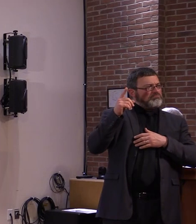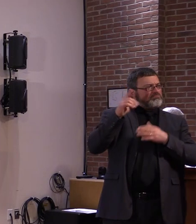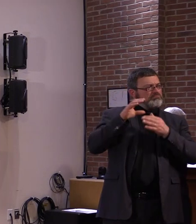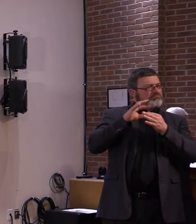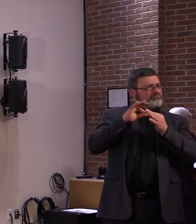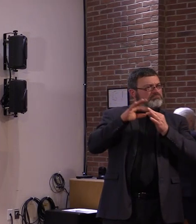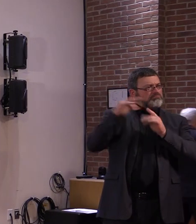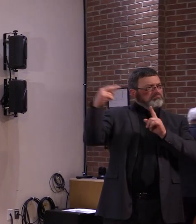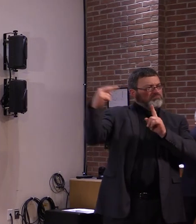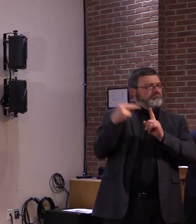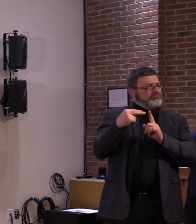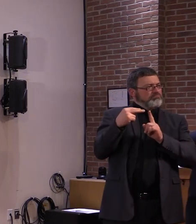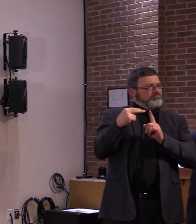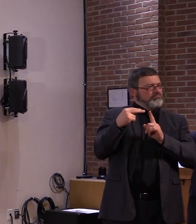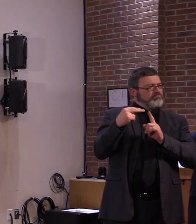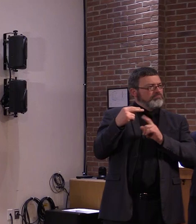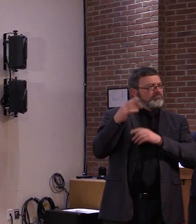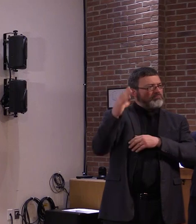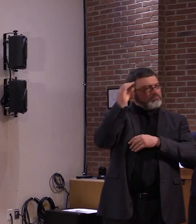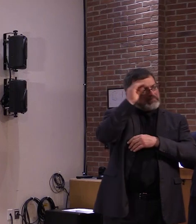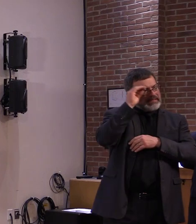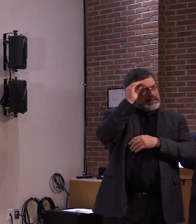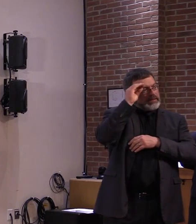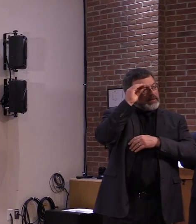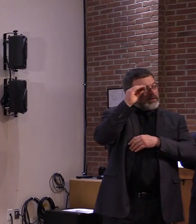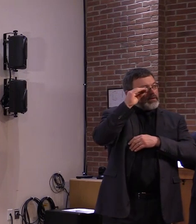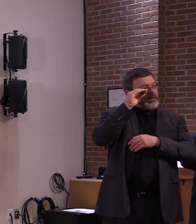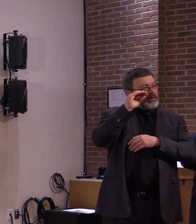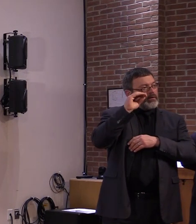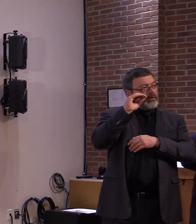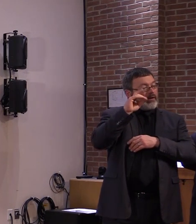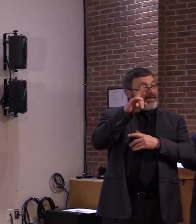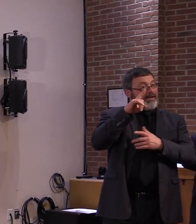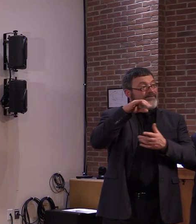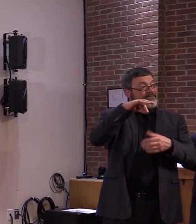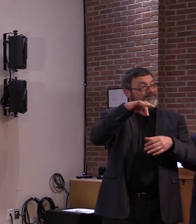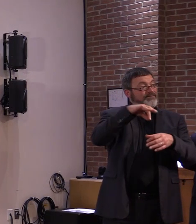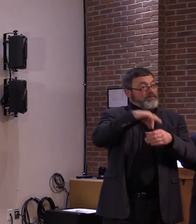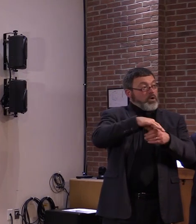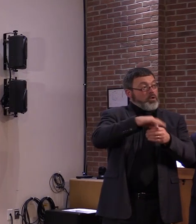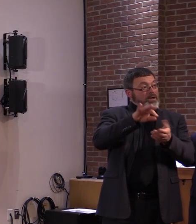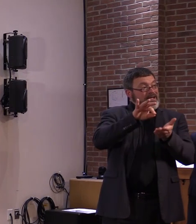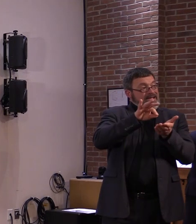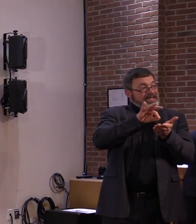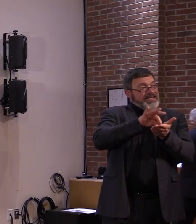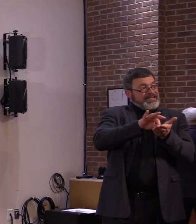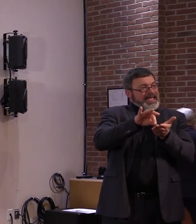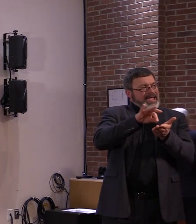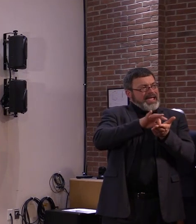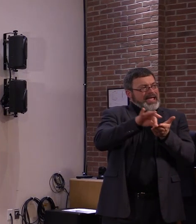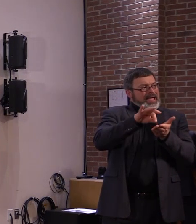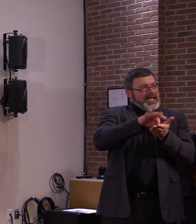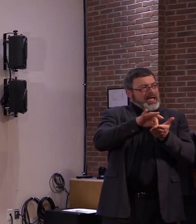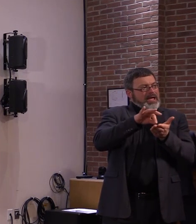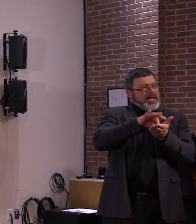a polling, a vote counting area would prohibit